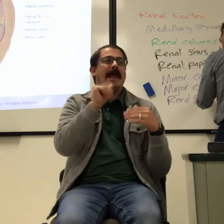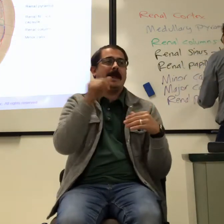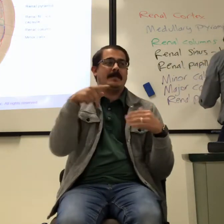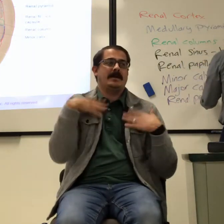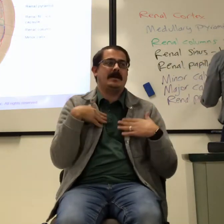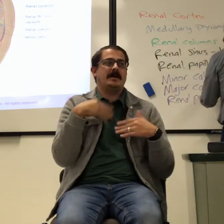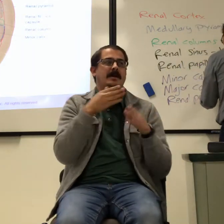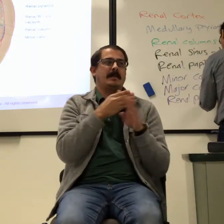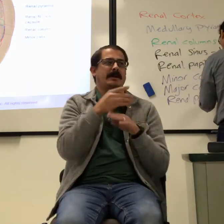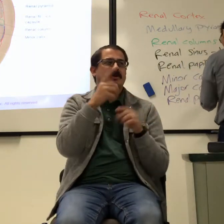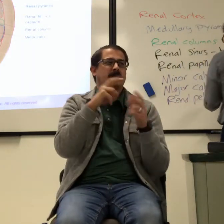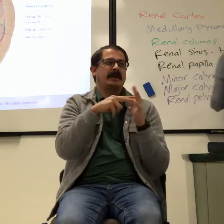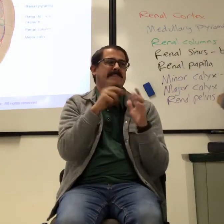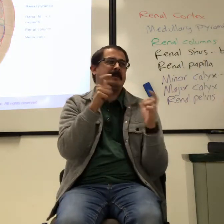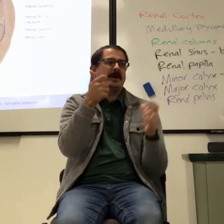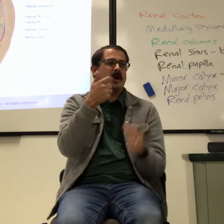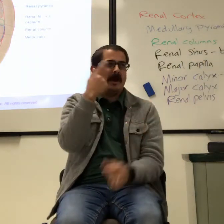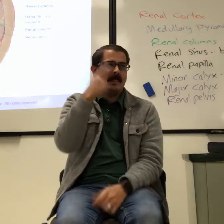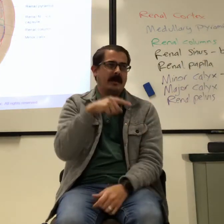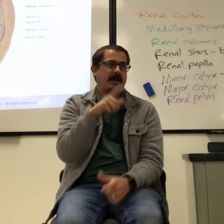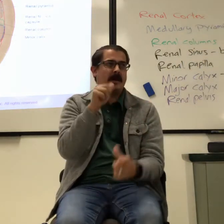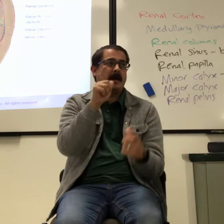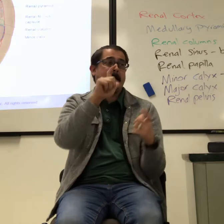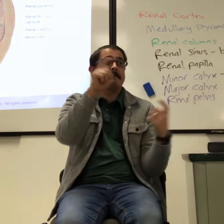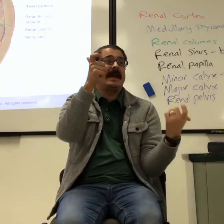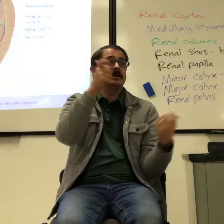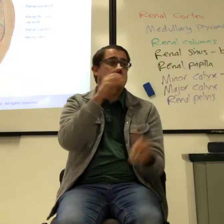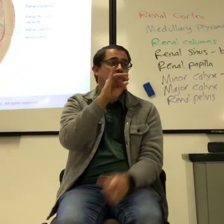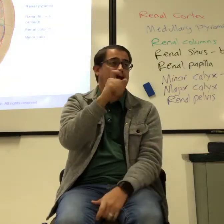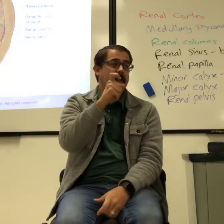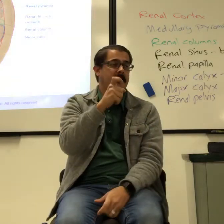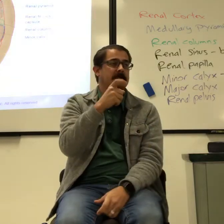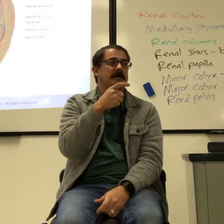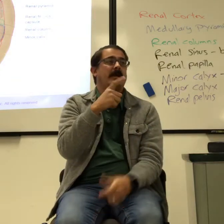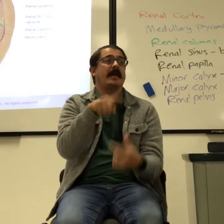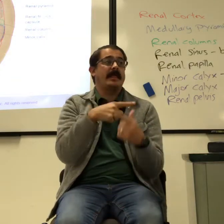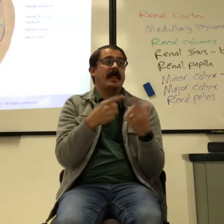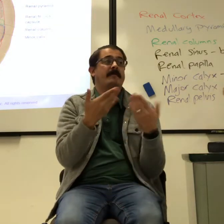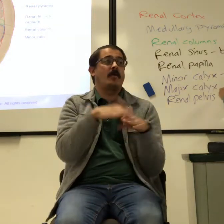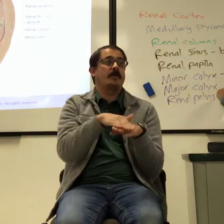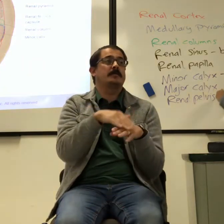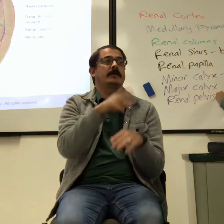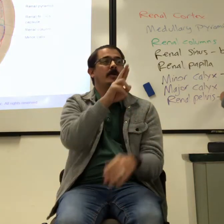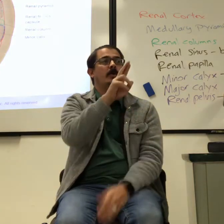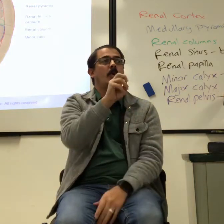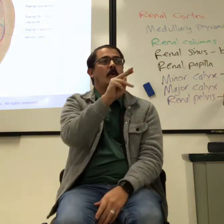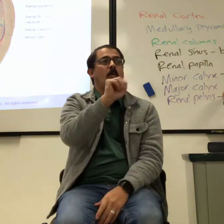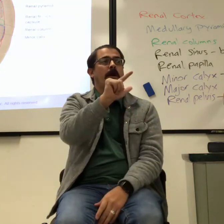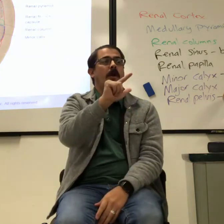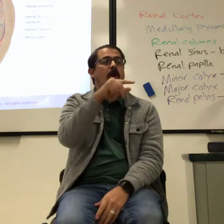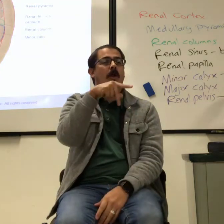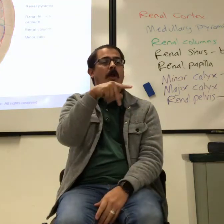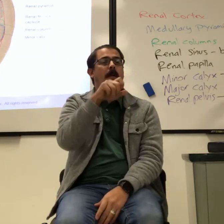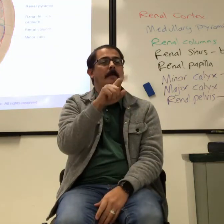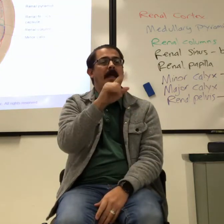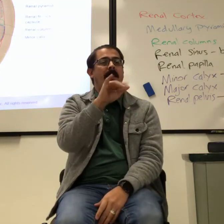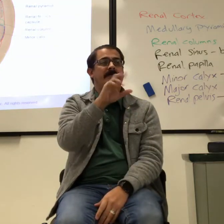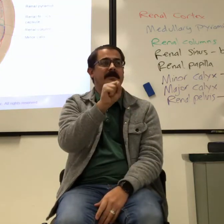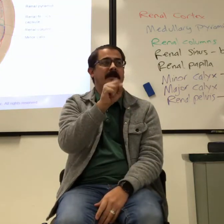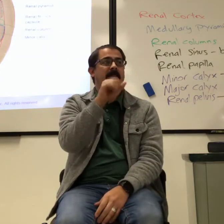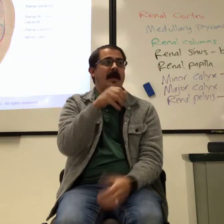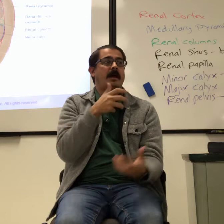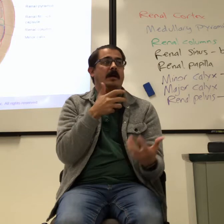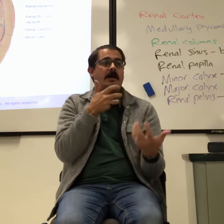Which is just the proximal wide part of the ureter. So the renal pelvis is continuous with ureter.